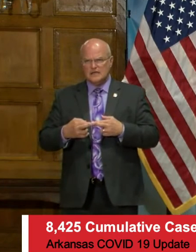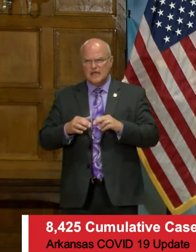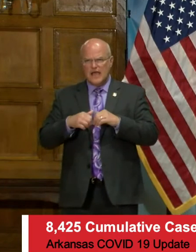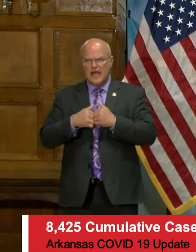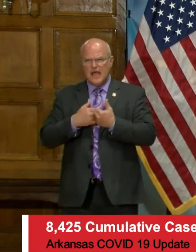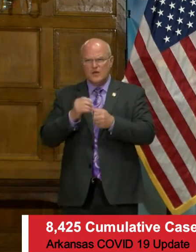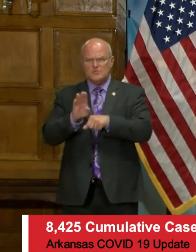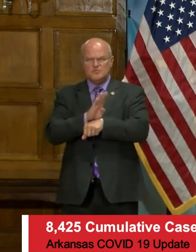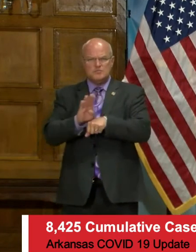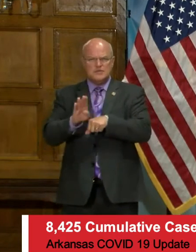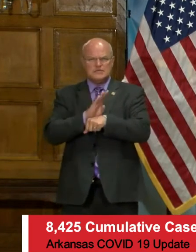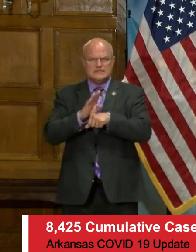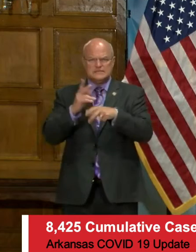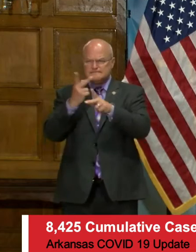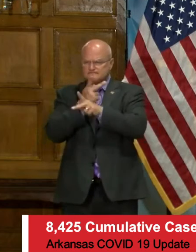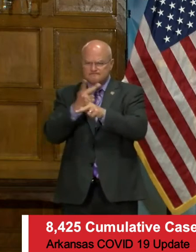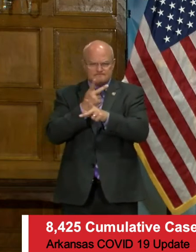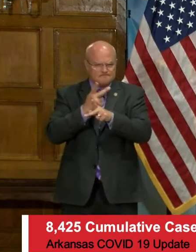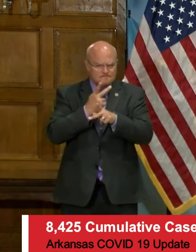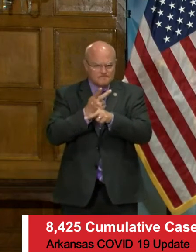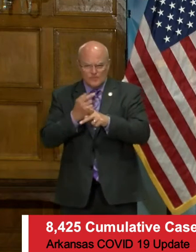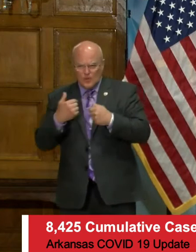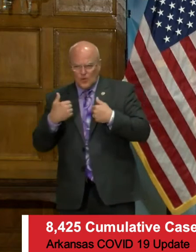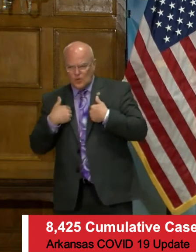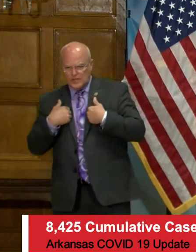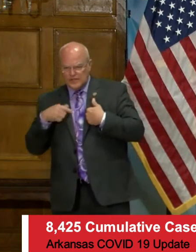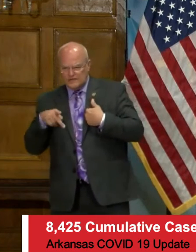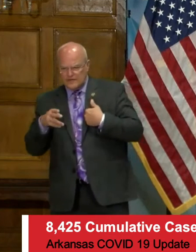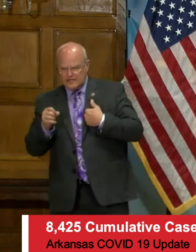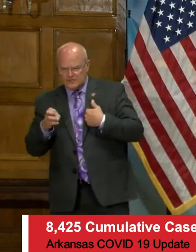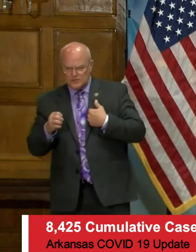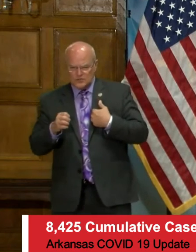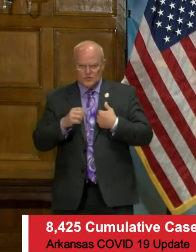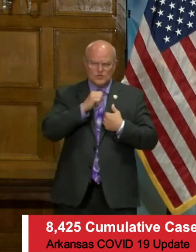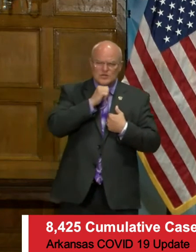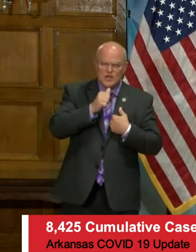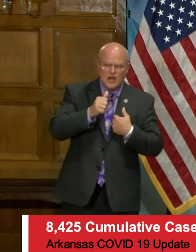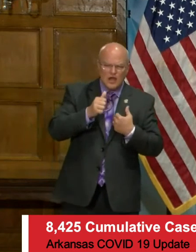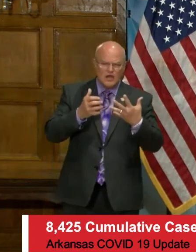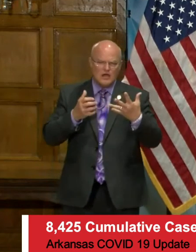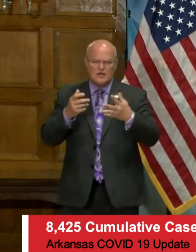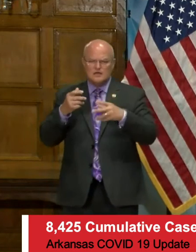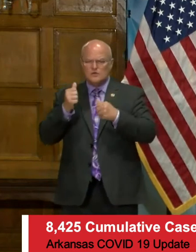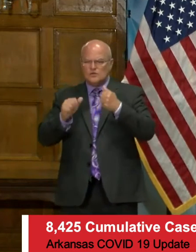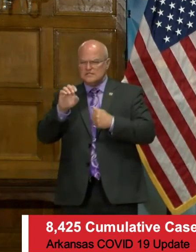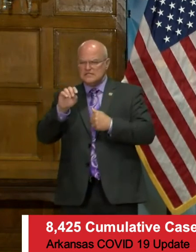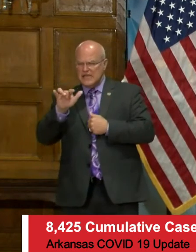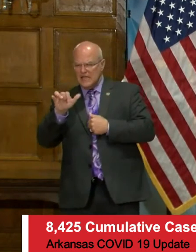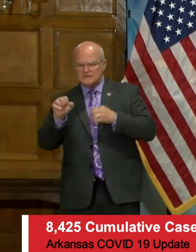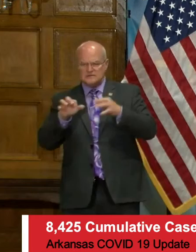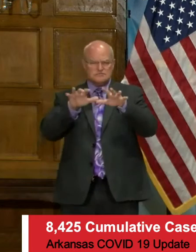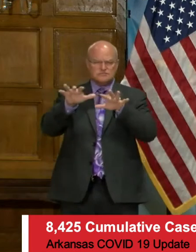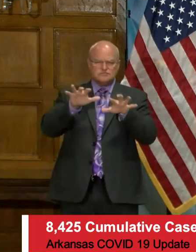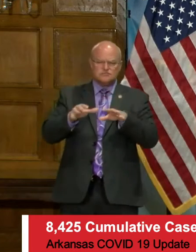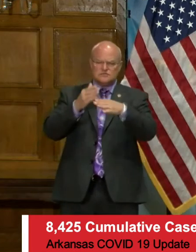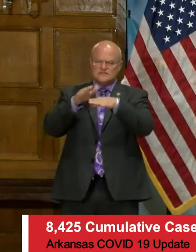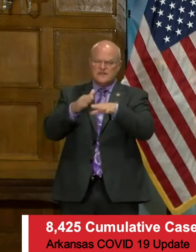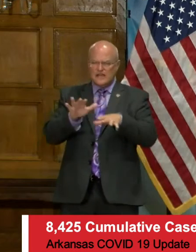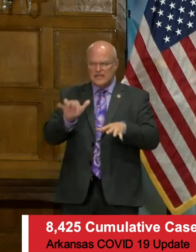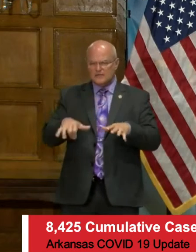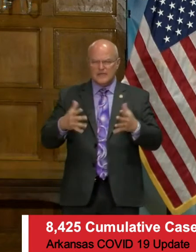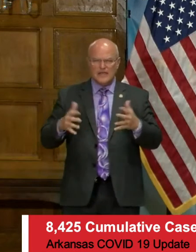How would businesses be able to figure this out? Any concern with respect kind of confusion if it would cause around the state kind of dividing it up